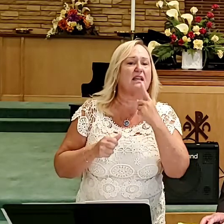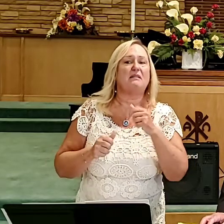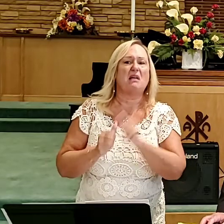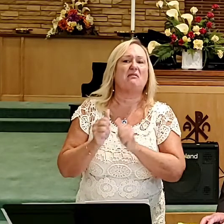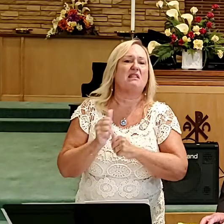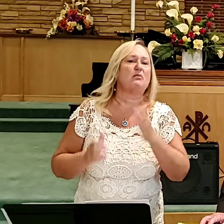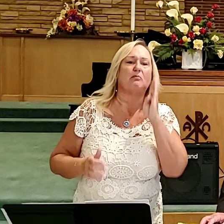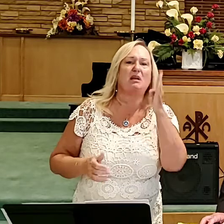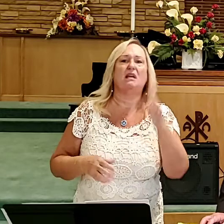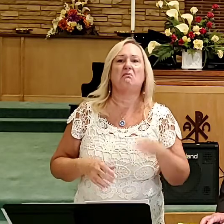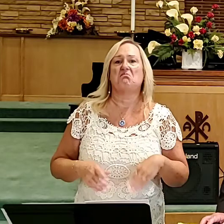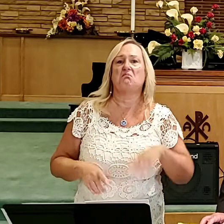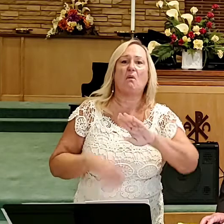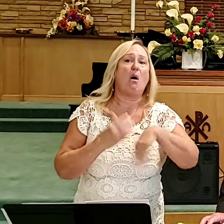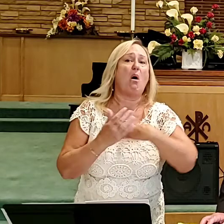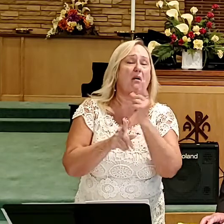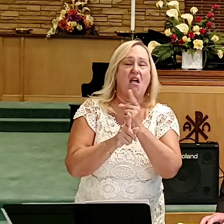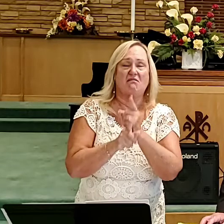all right.